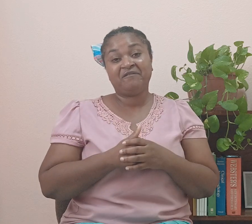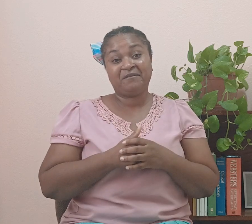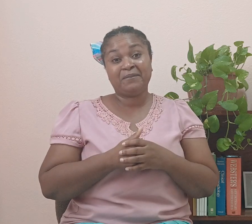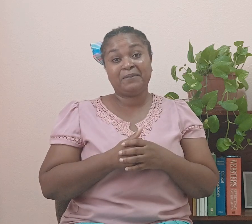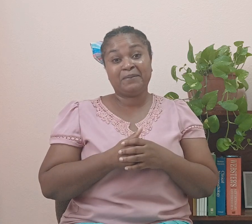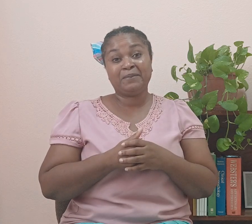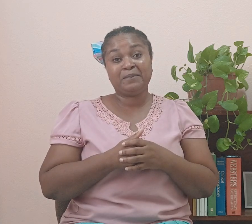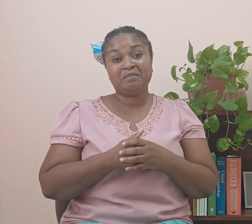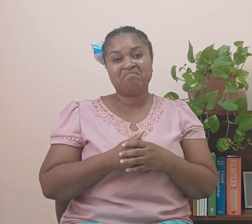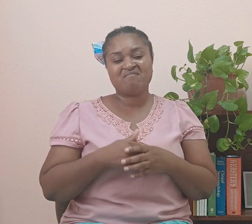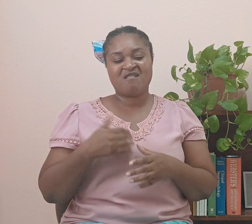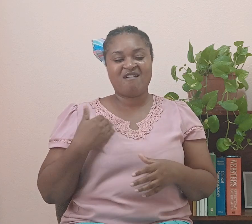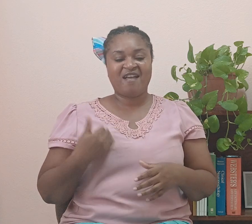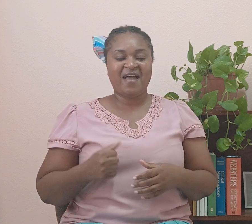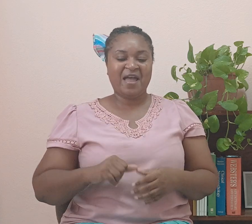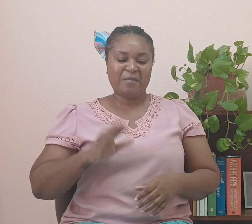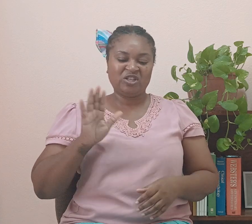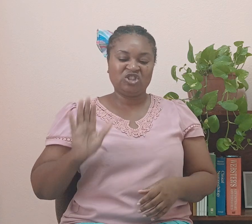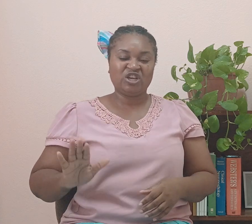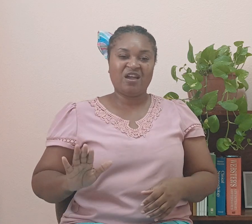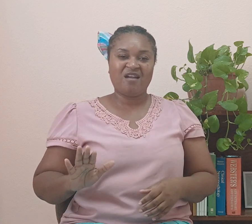I'm a child of God.